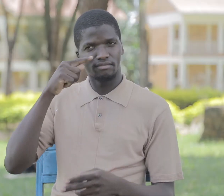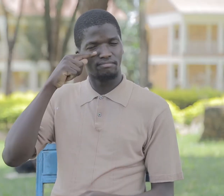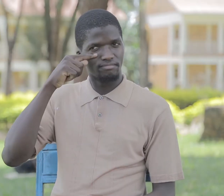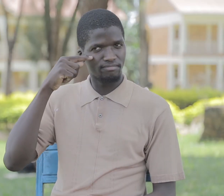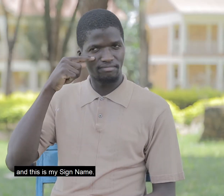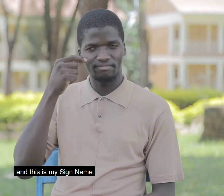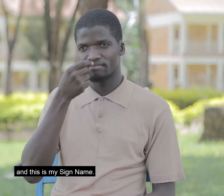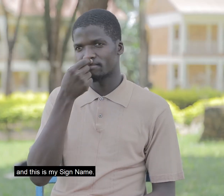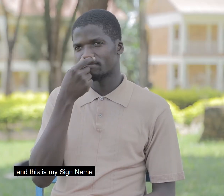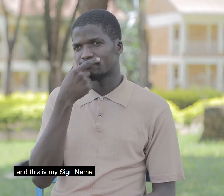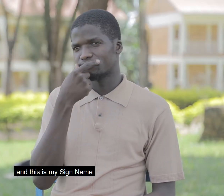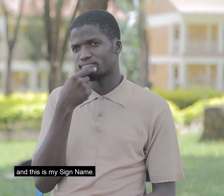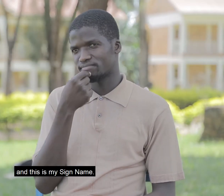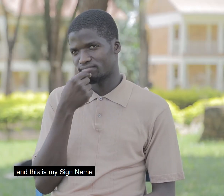And this is my sign name.